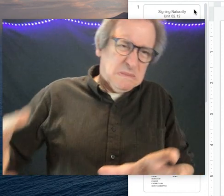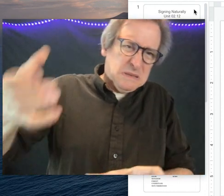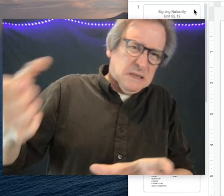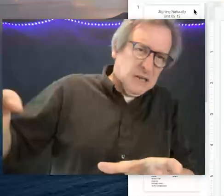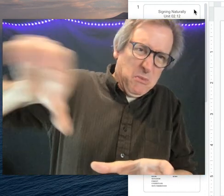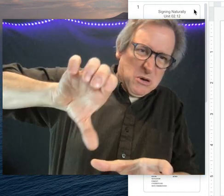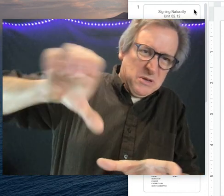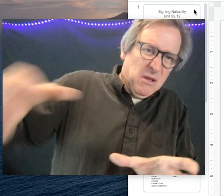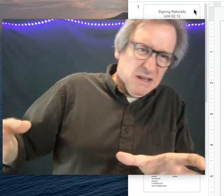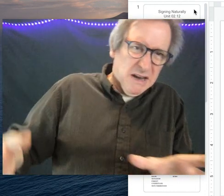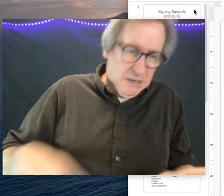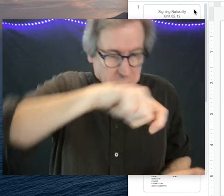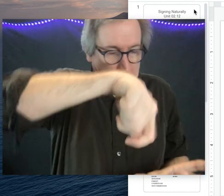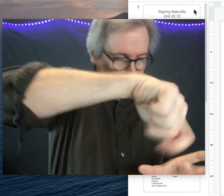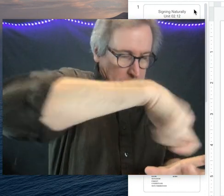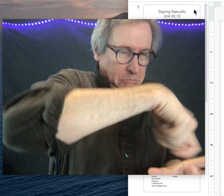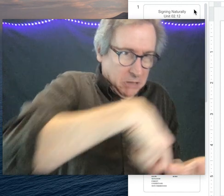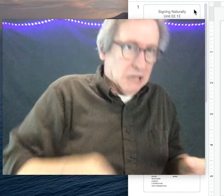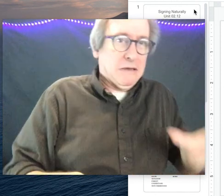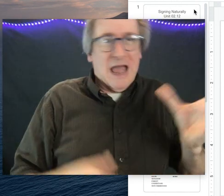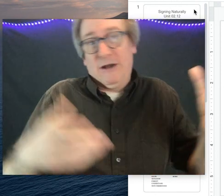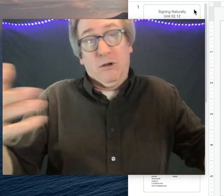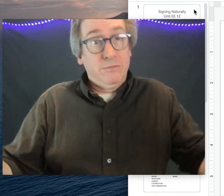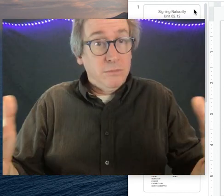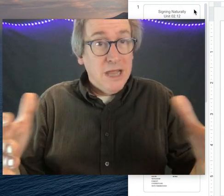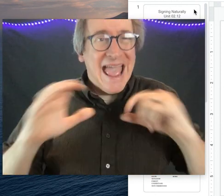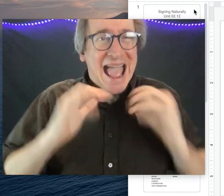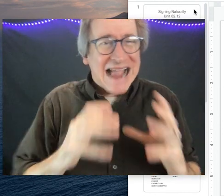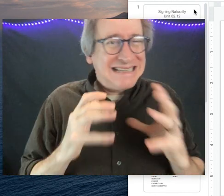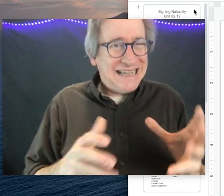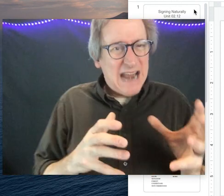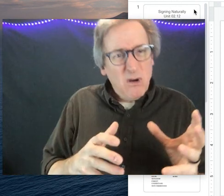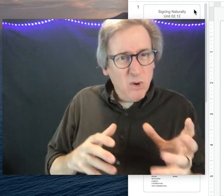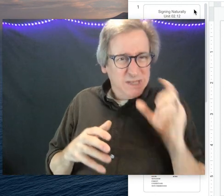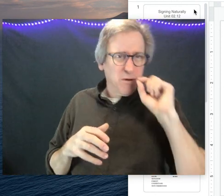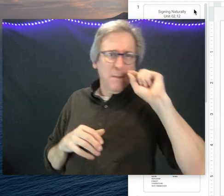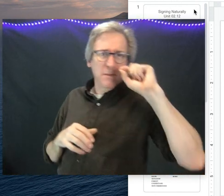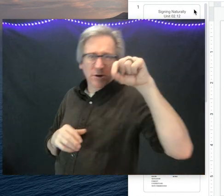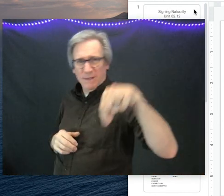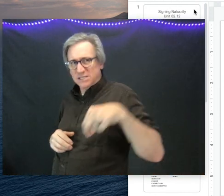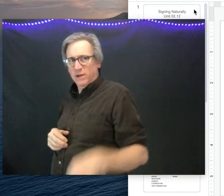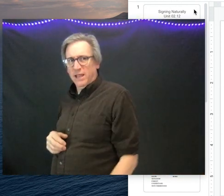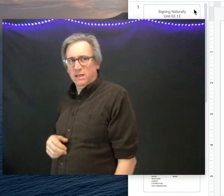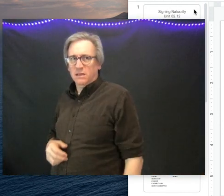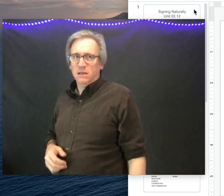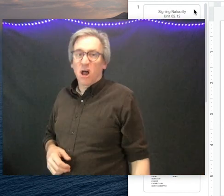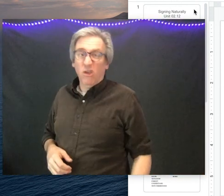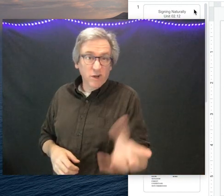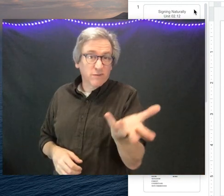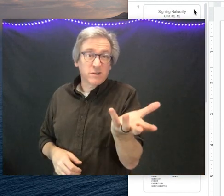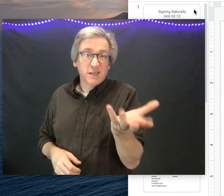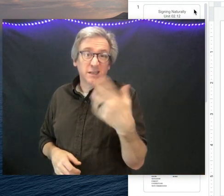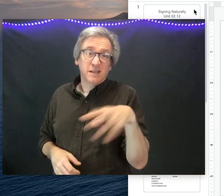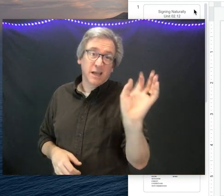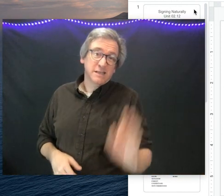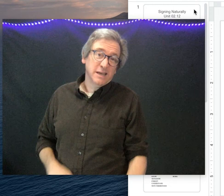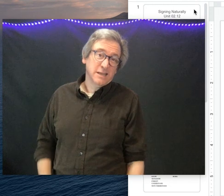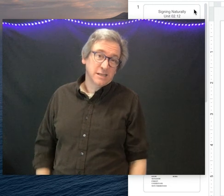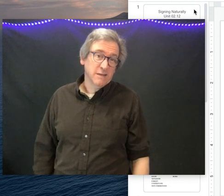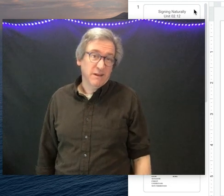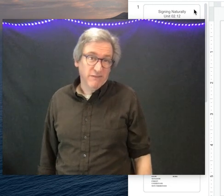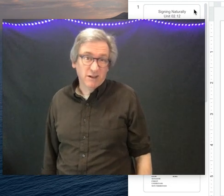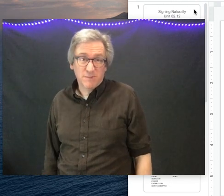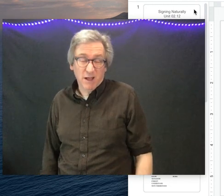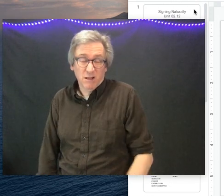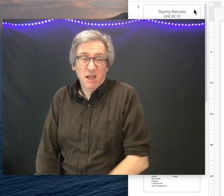Ugh. You pour some milk in it. I don't know. Acting it out is probably your best way, although your first instinct